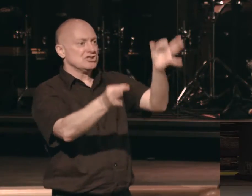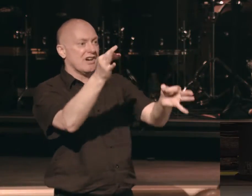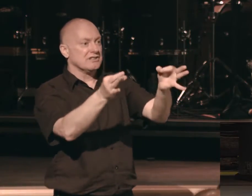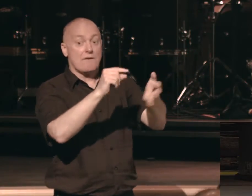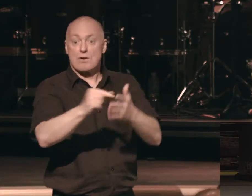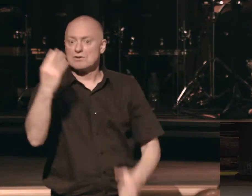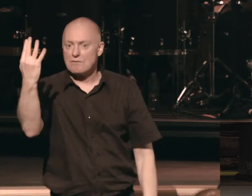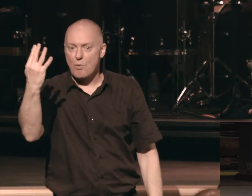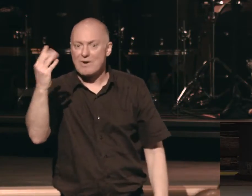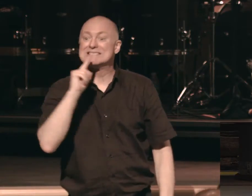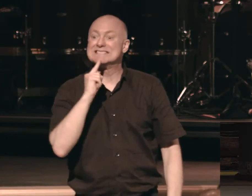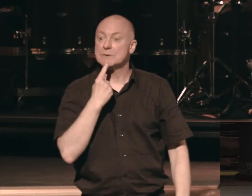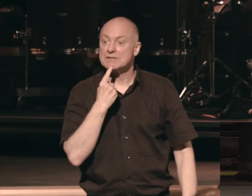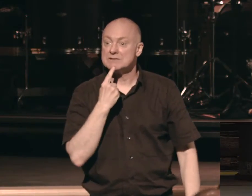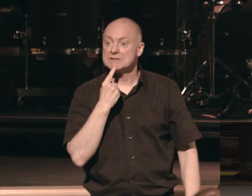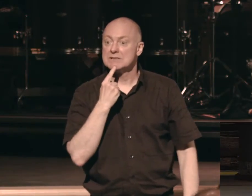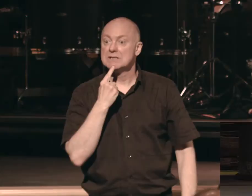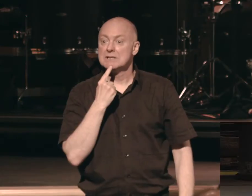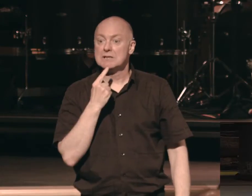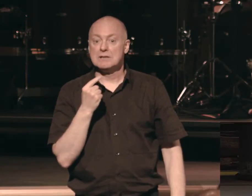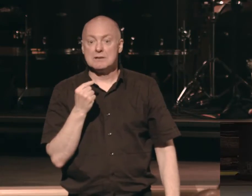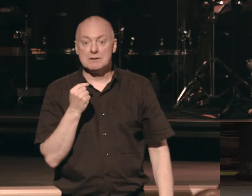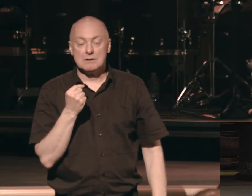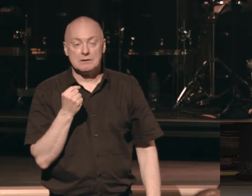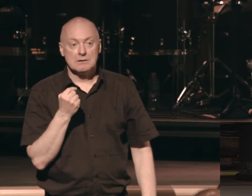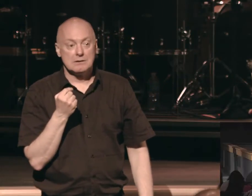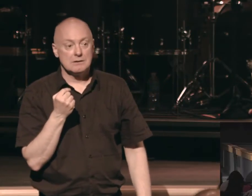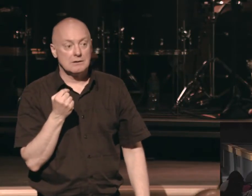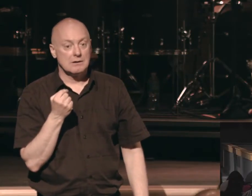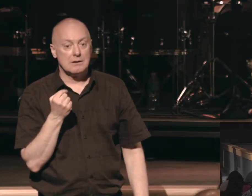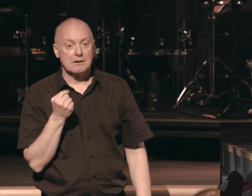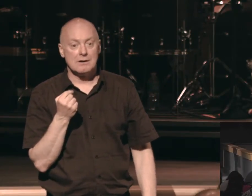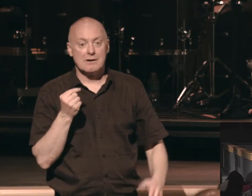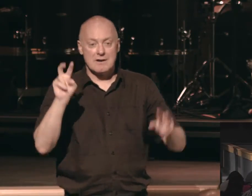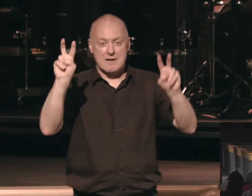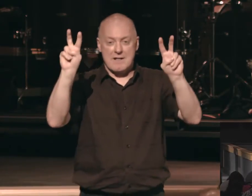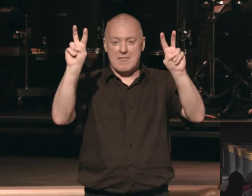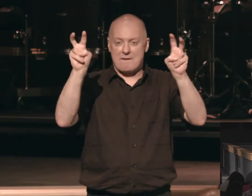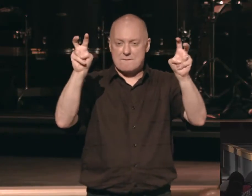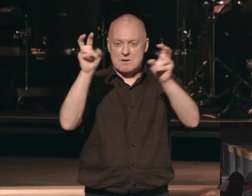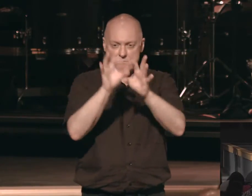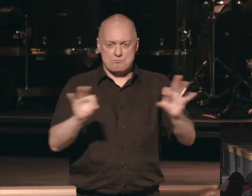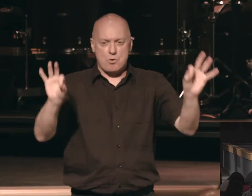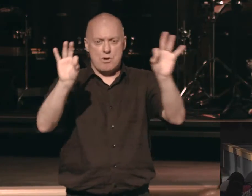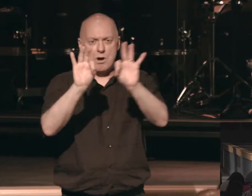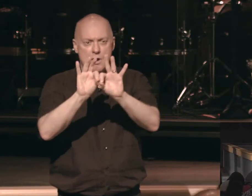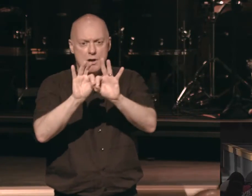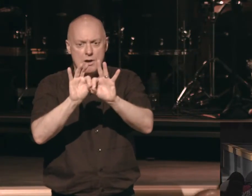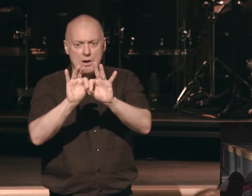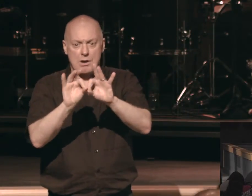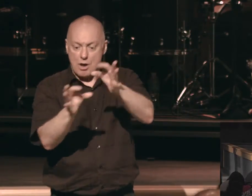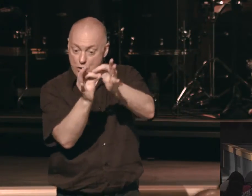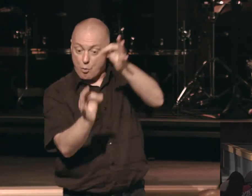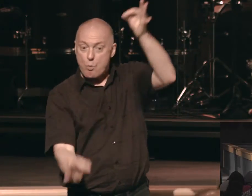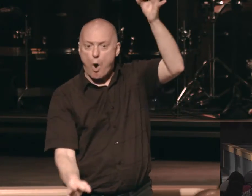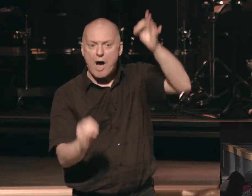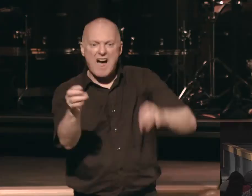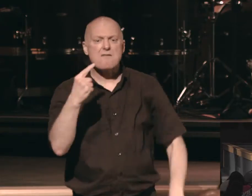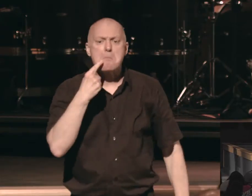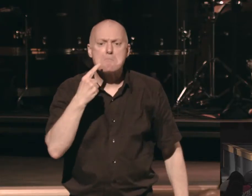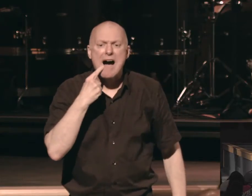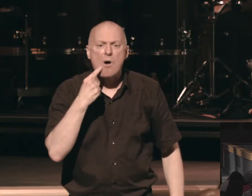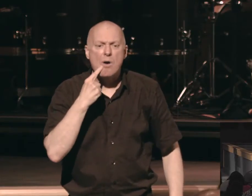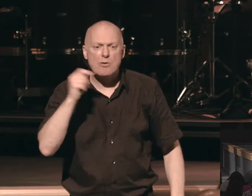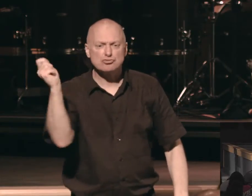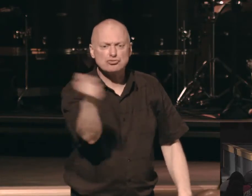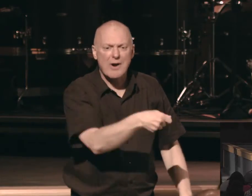gets pretty serious. See verse 4? The phrases here that are so key. The rod of his mouth, he will strike the earth.